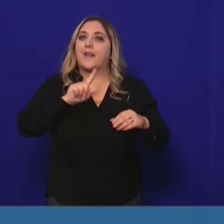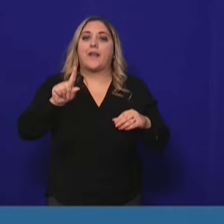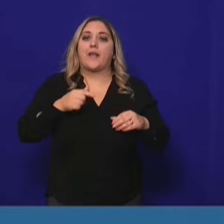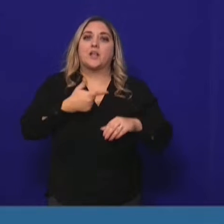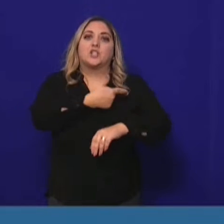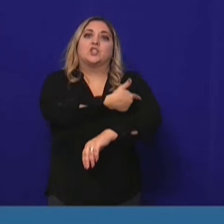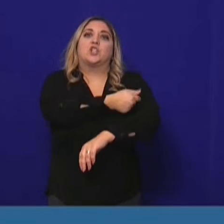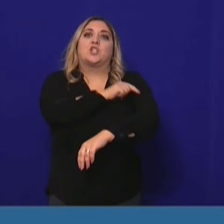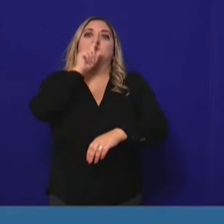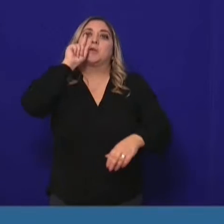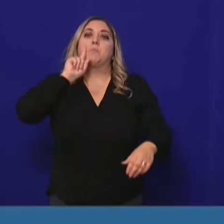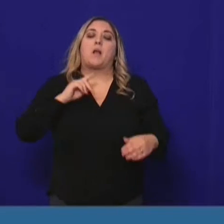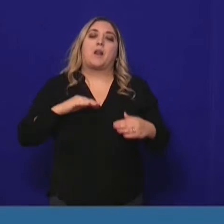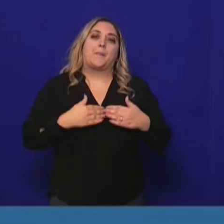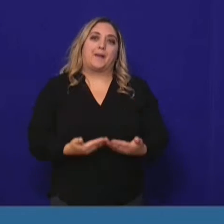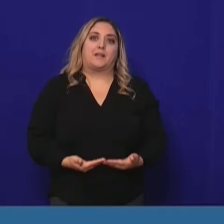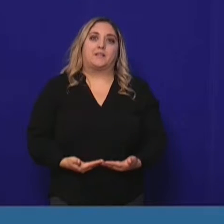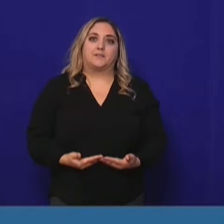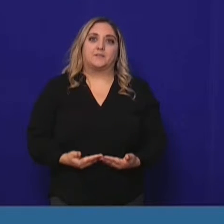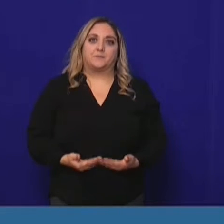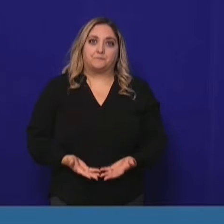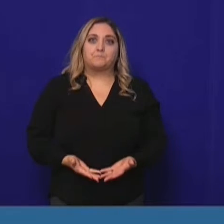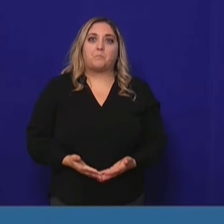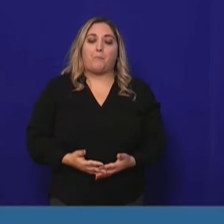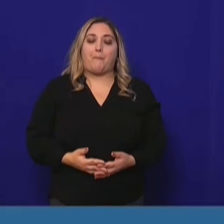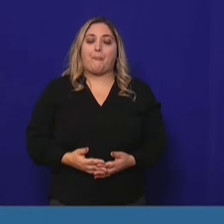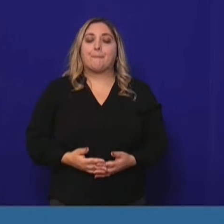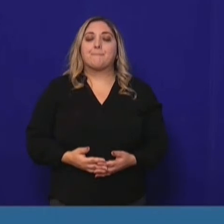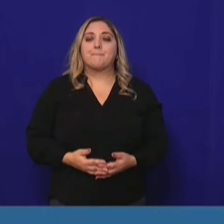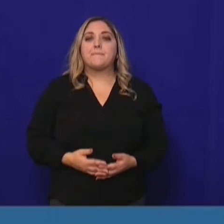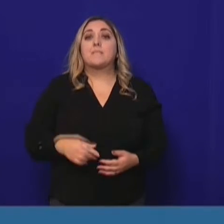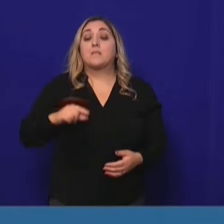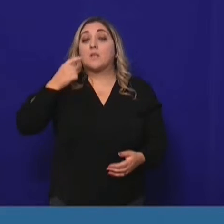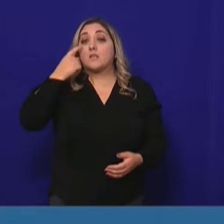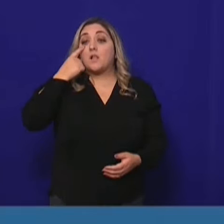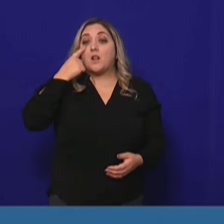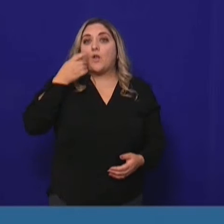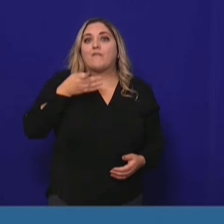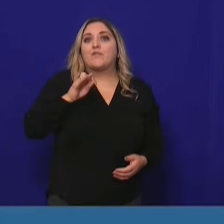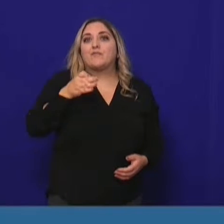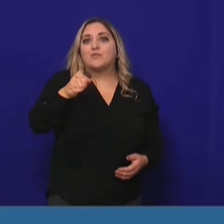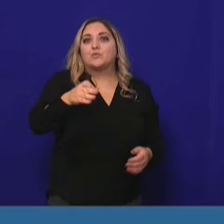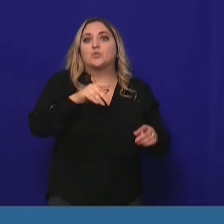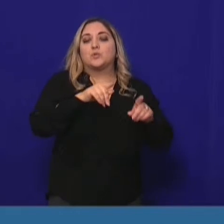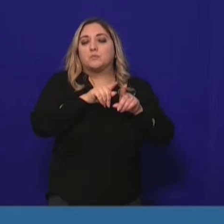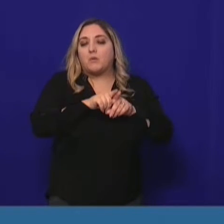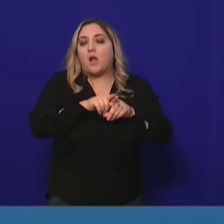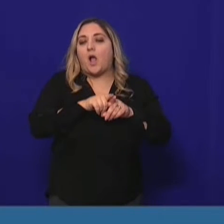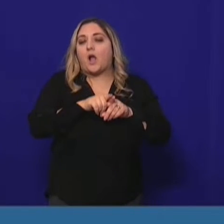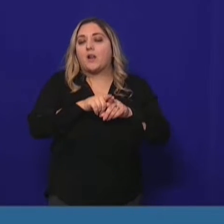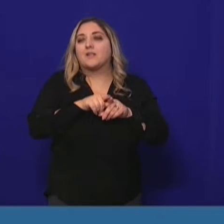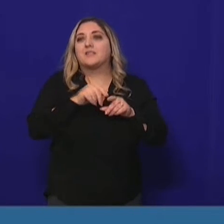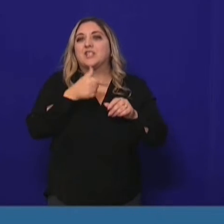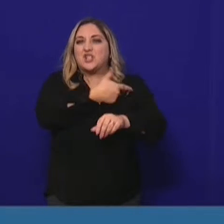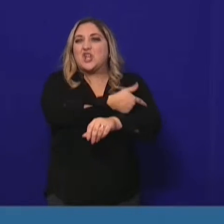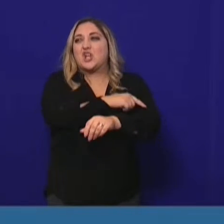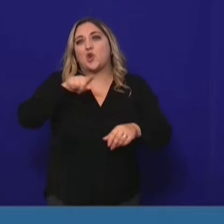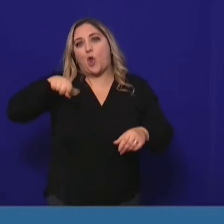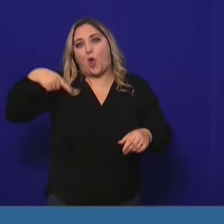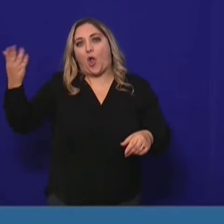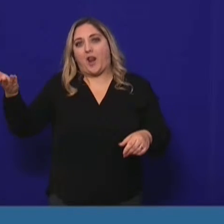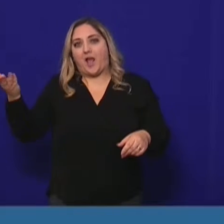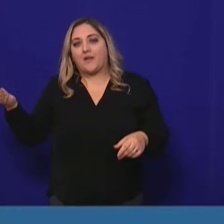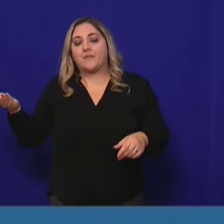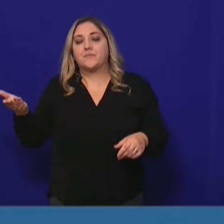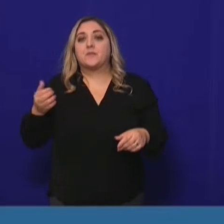ma nafrux din il-vaccine dawk in-nisa li huma tqal. U mbagħad iżjed ma jgħaddi żmien bħalma jiġri dejjem vaccines oħrajn la